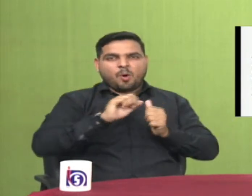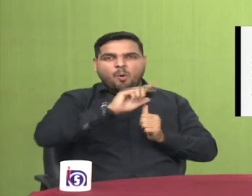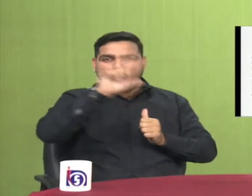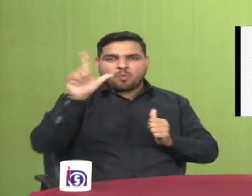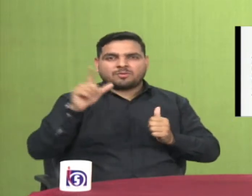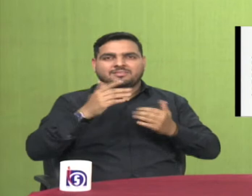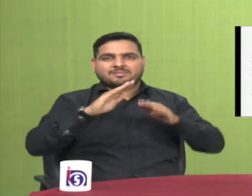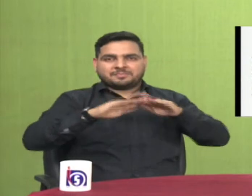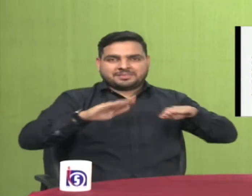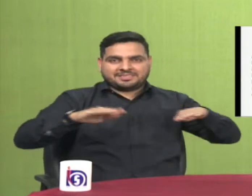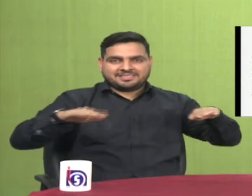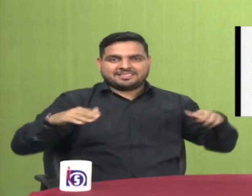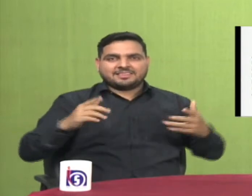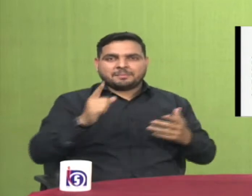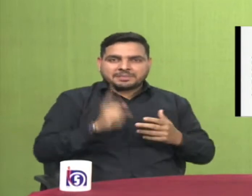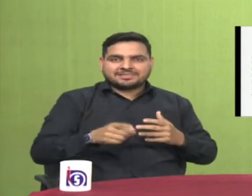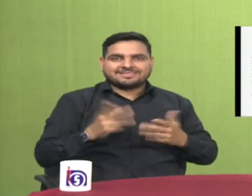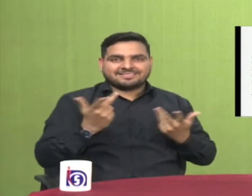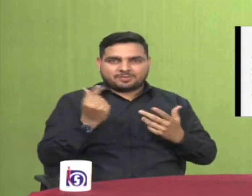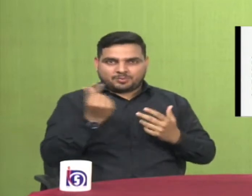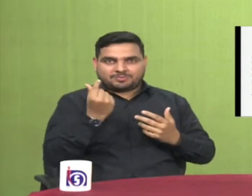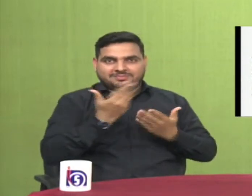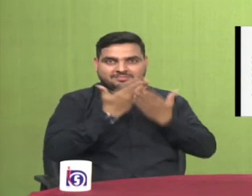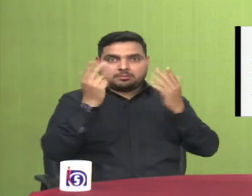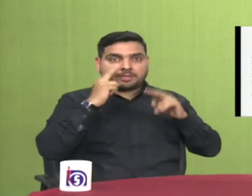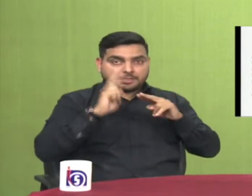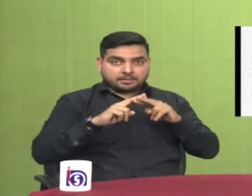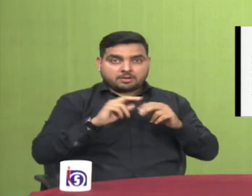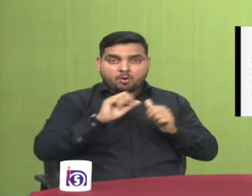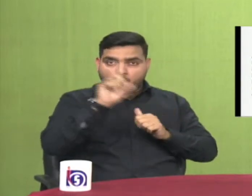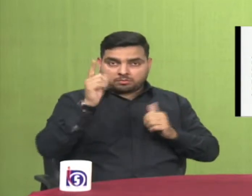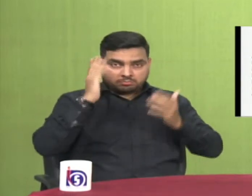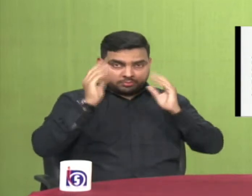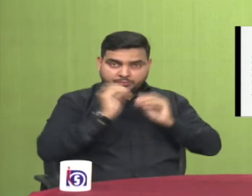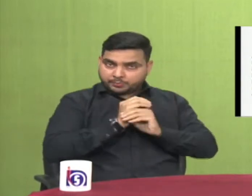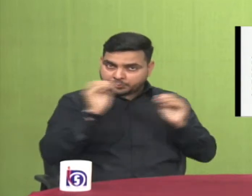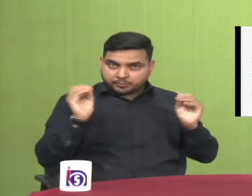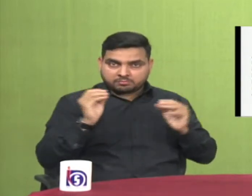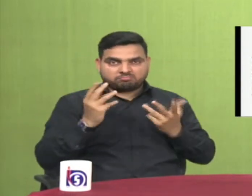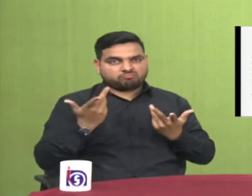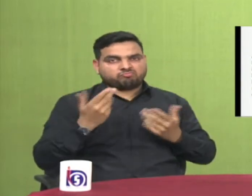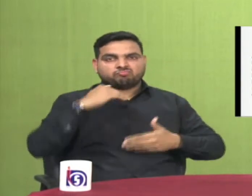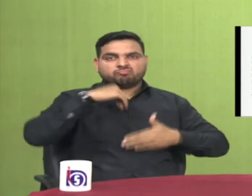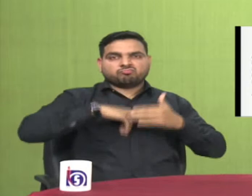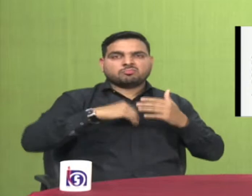Bathing. As you see that bathing is very important as we bath every day,